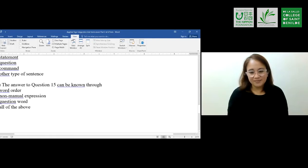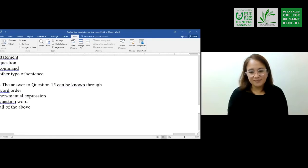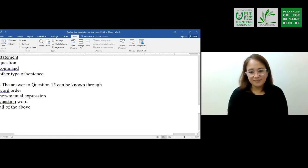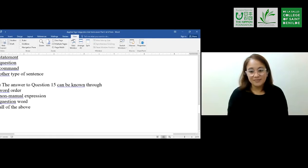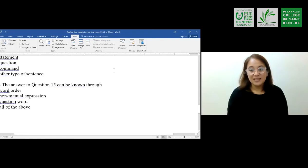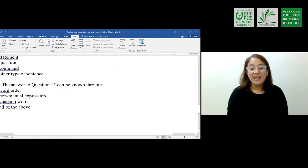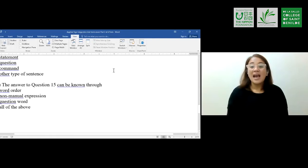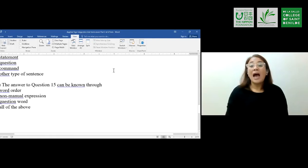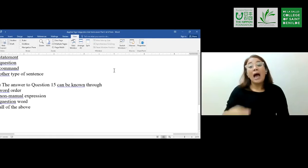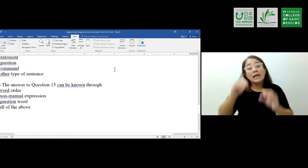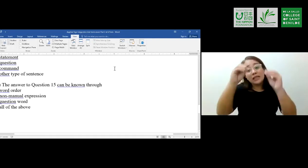too.